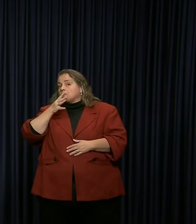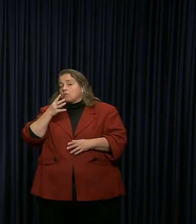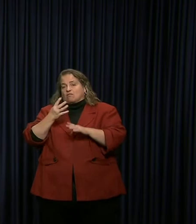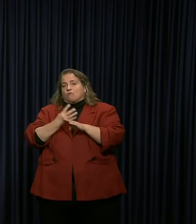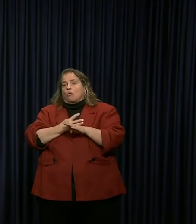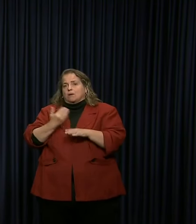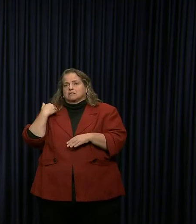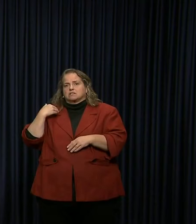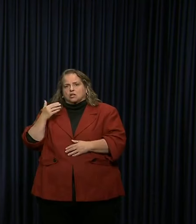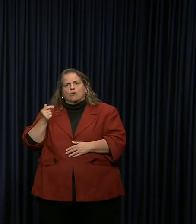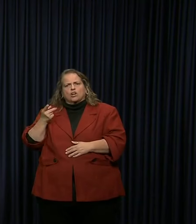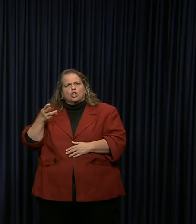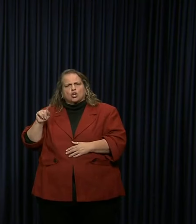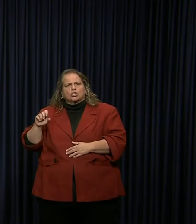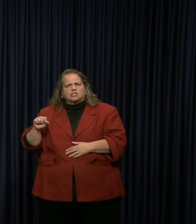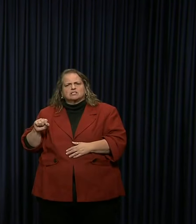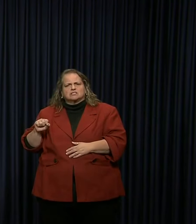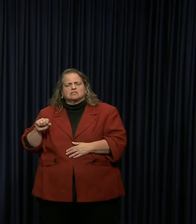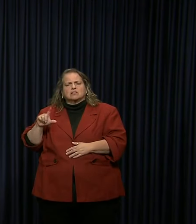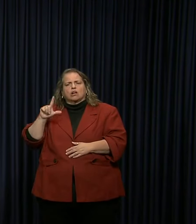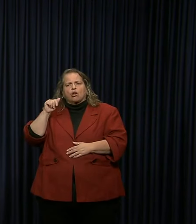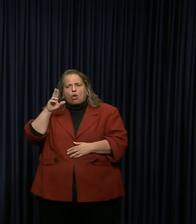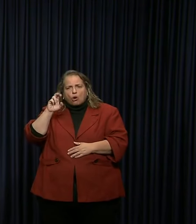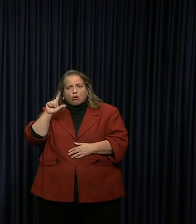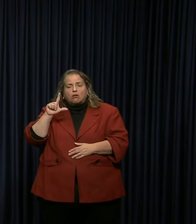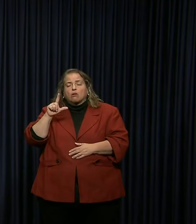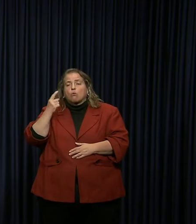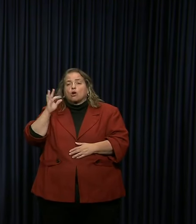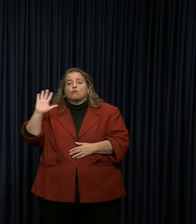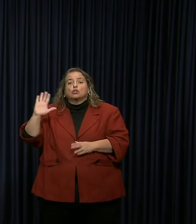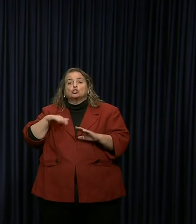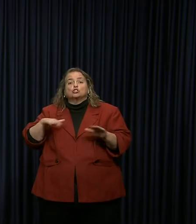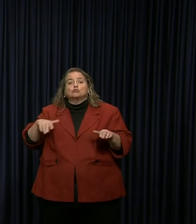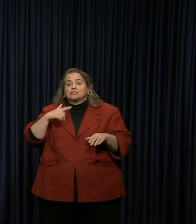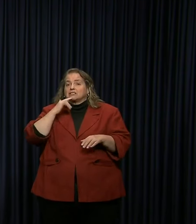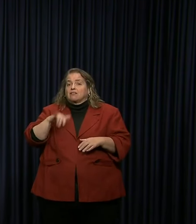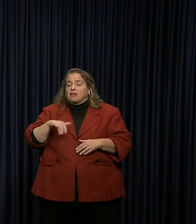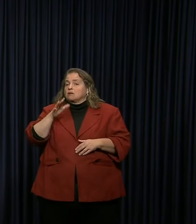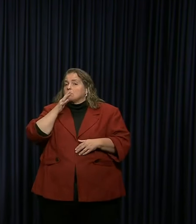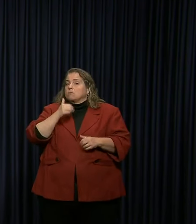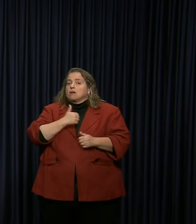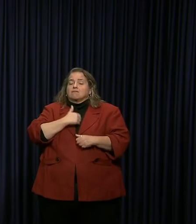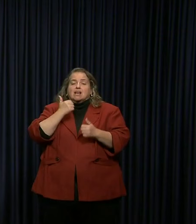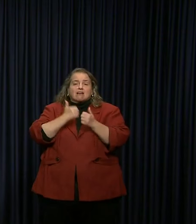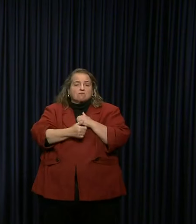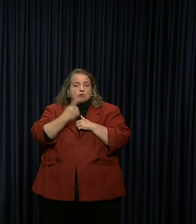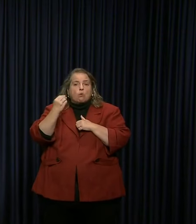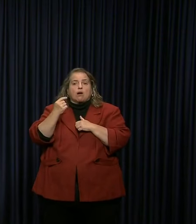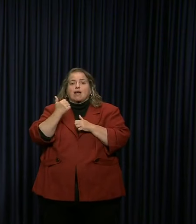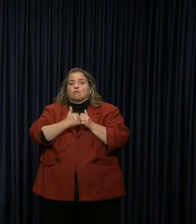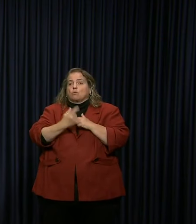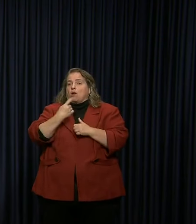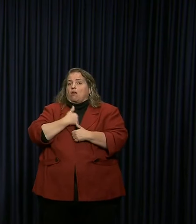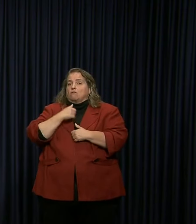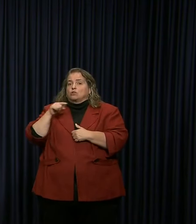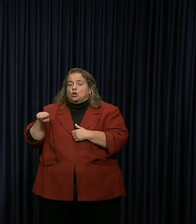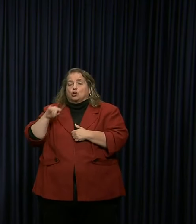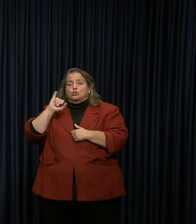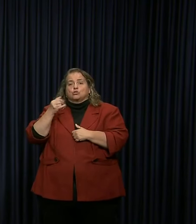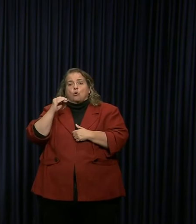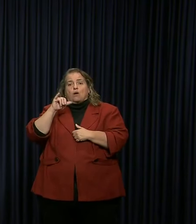hurts. Laura, one of her children, said she loved everyone and everyone loved her. Joyce was lost on